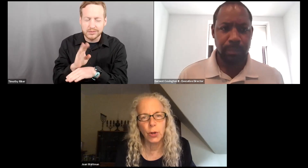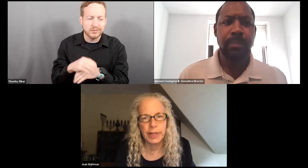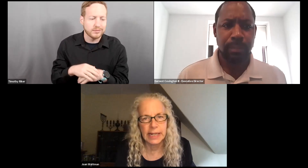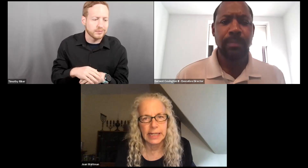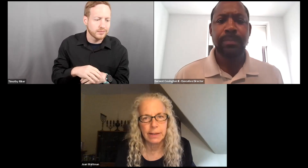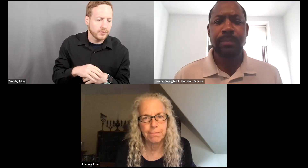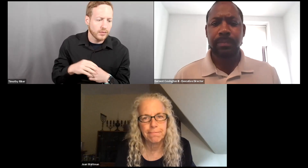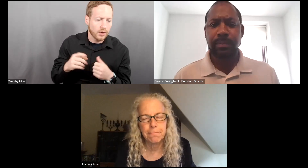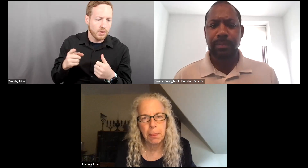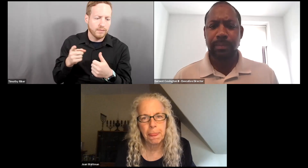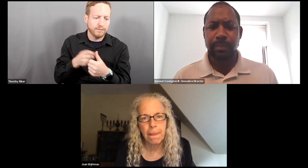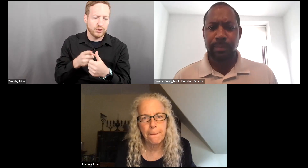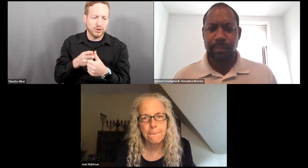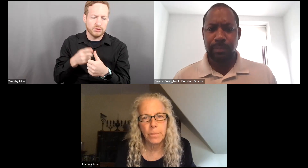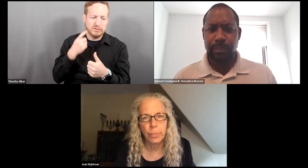start with new business.